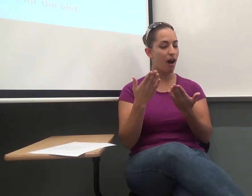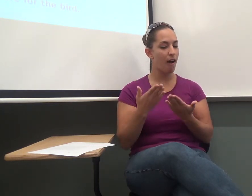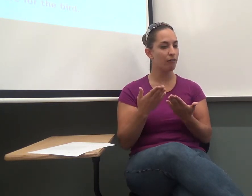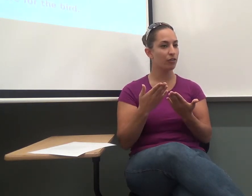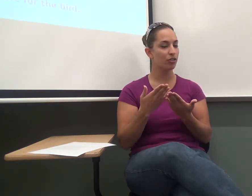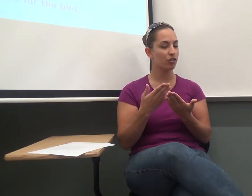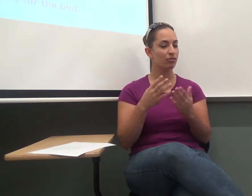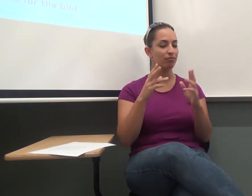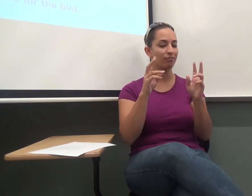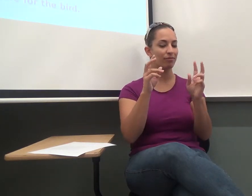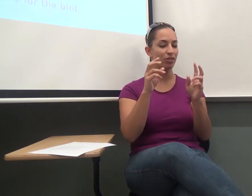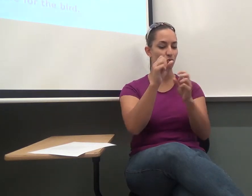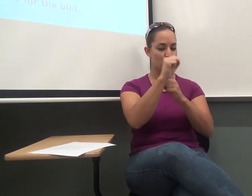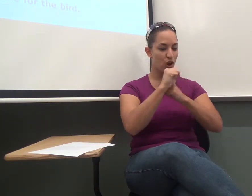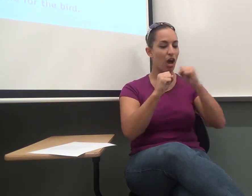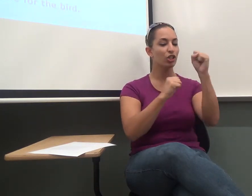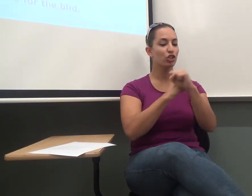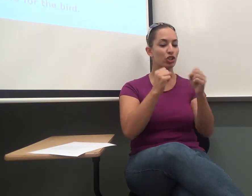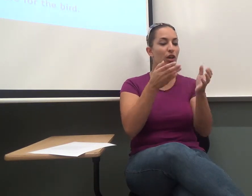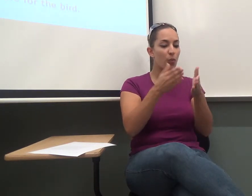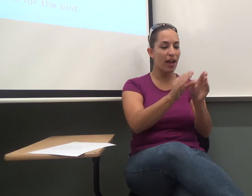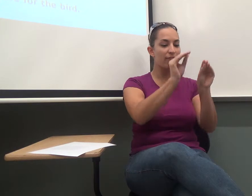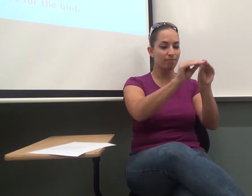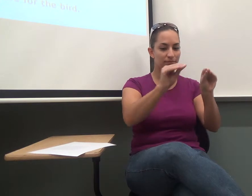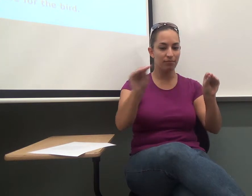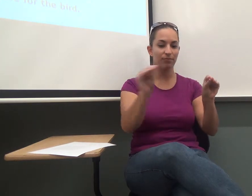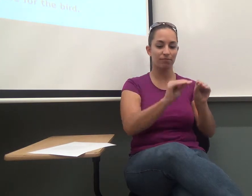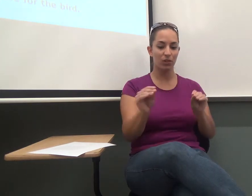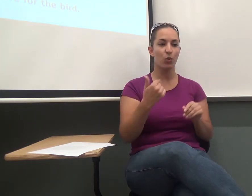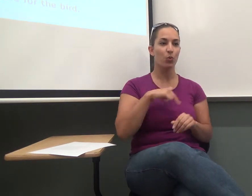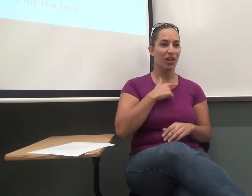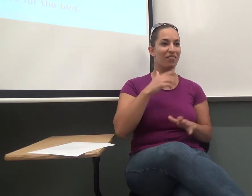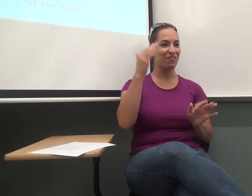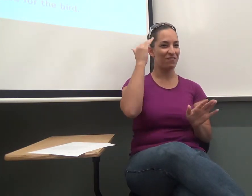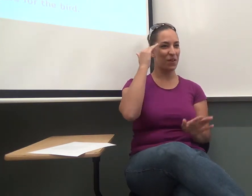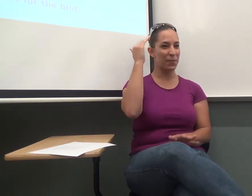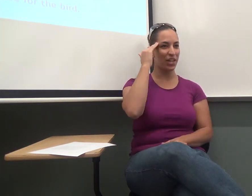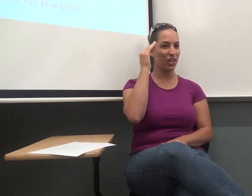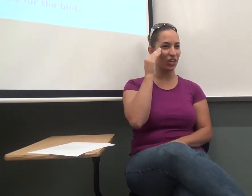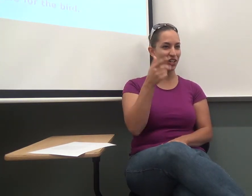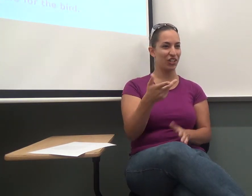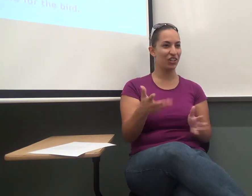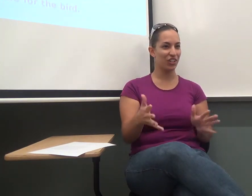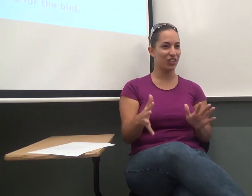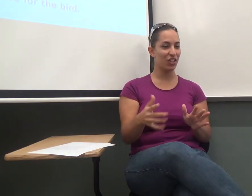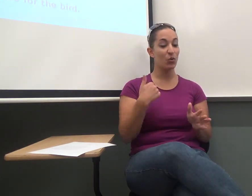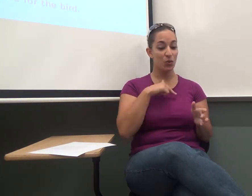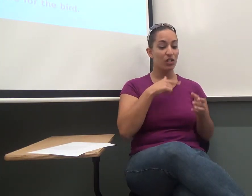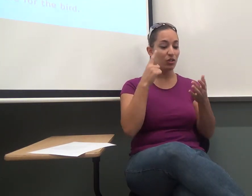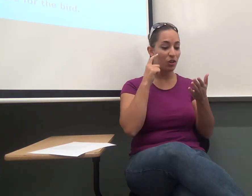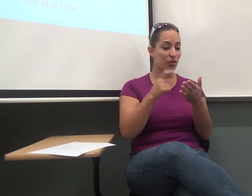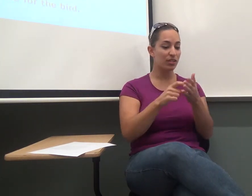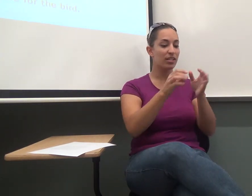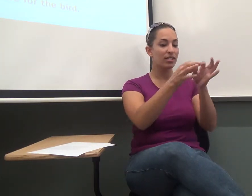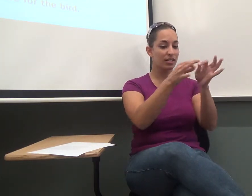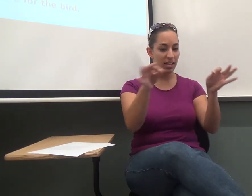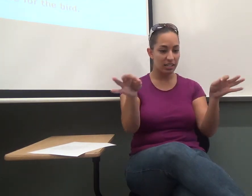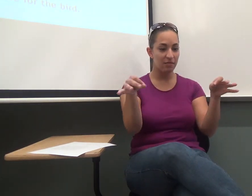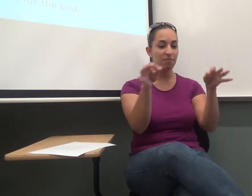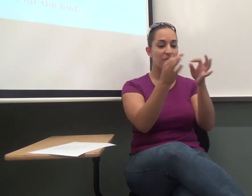we're familiar with, right? We notice in this paragraph, sentence by sentence, that we have subjects,